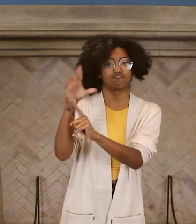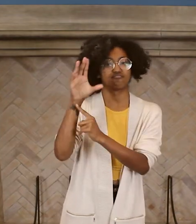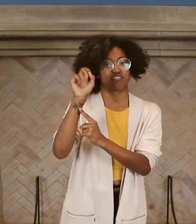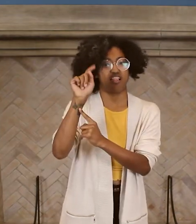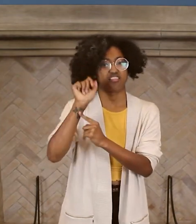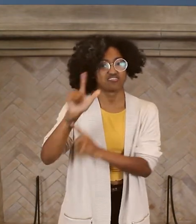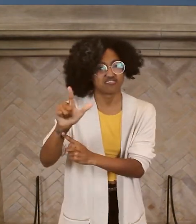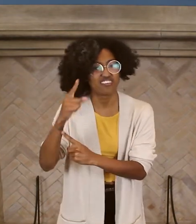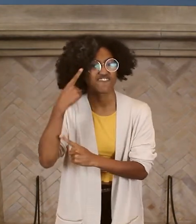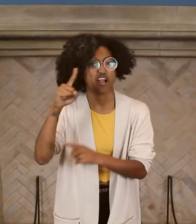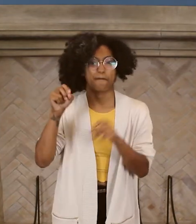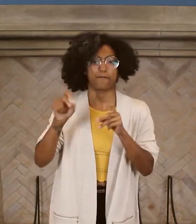big